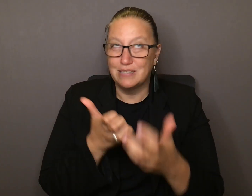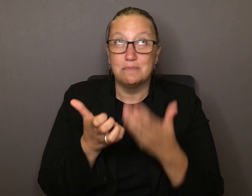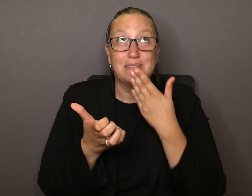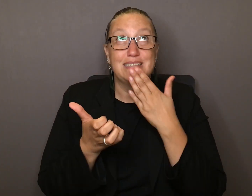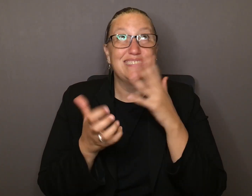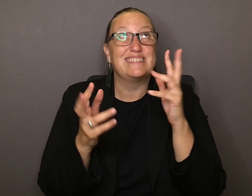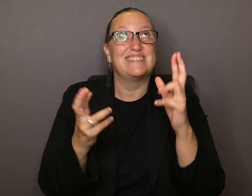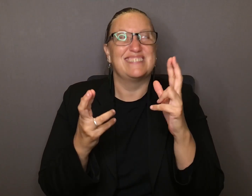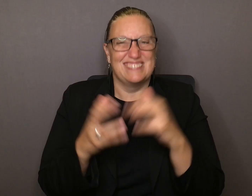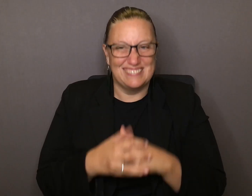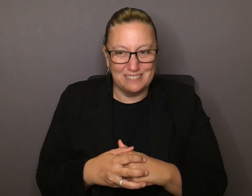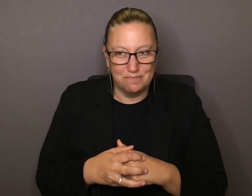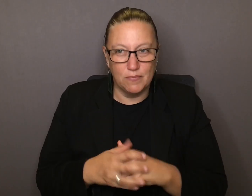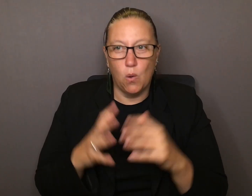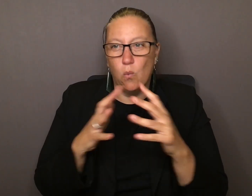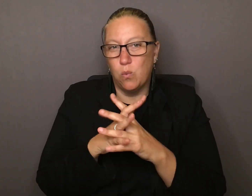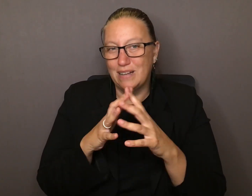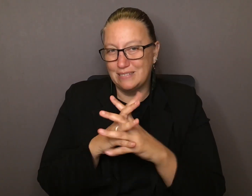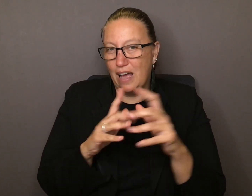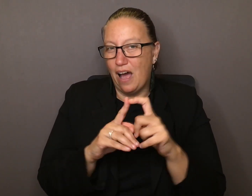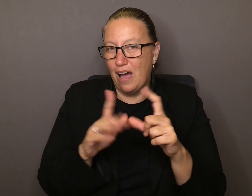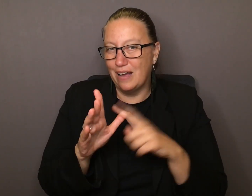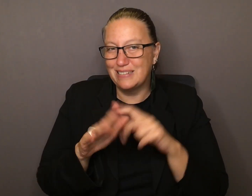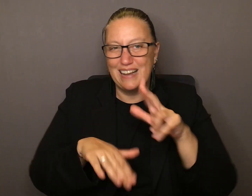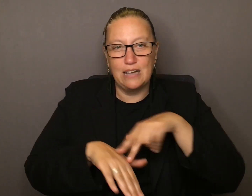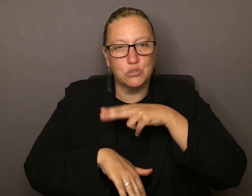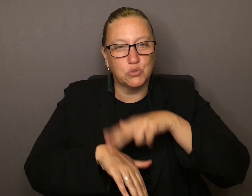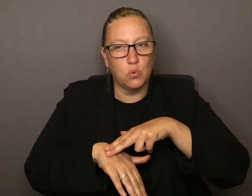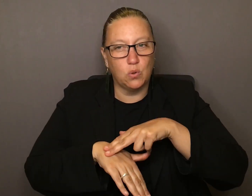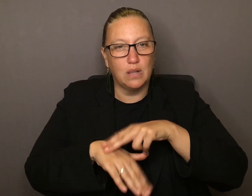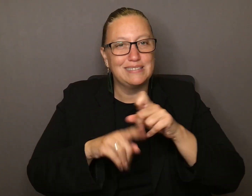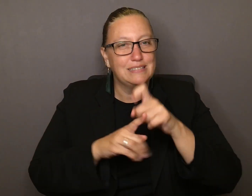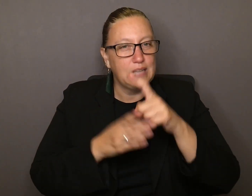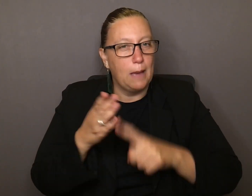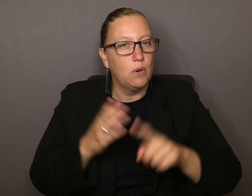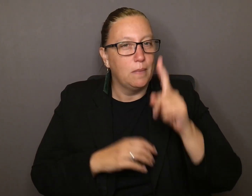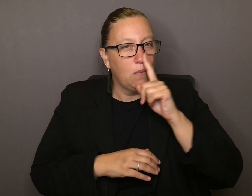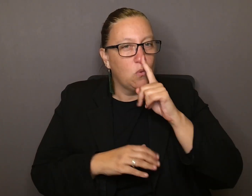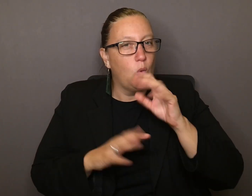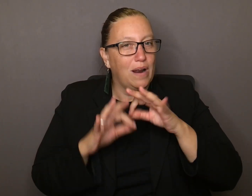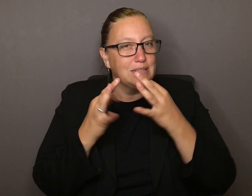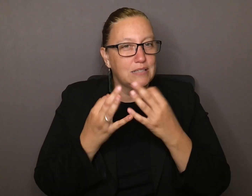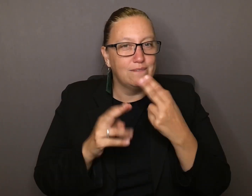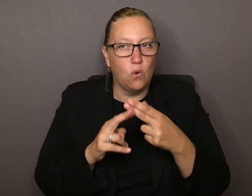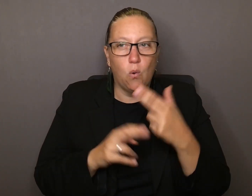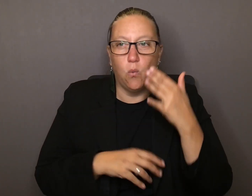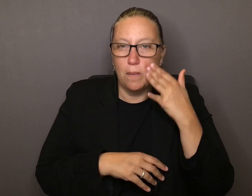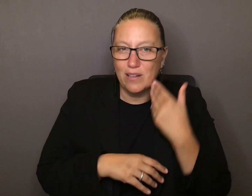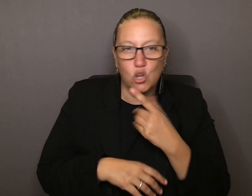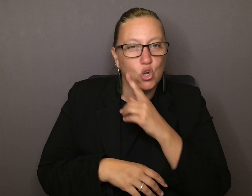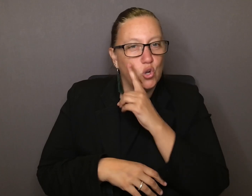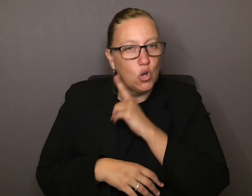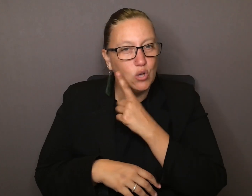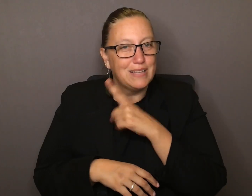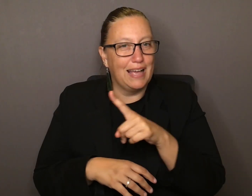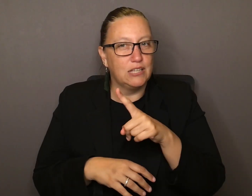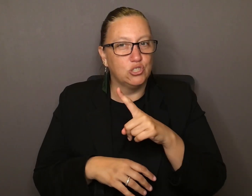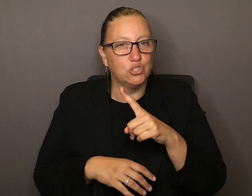People's Organisation and National Women's Alliance for women, girls and gender diverse people with disabilities